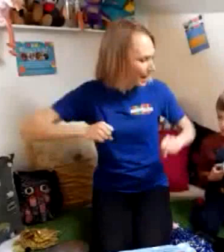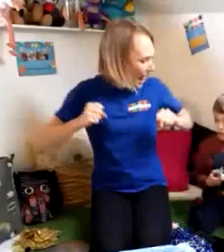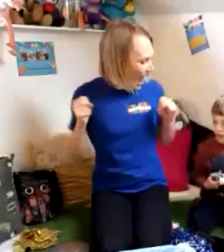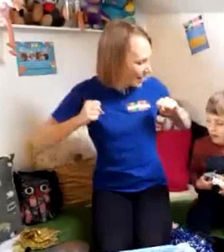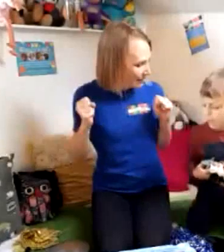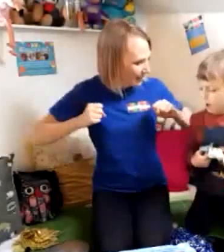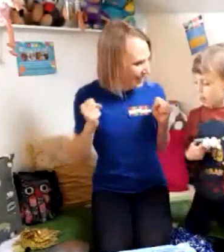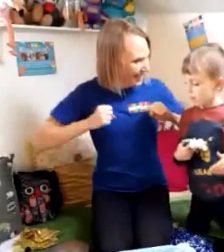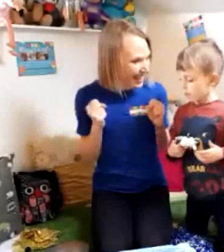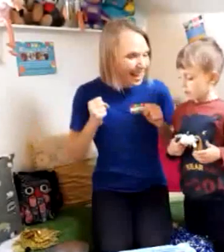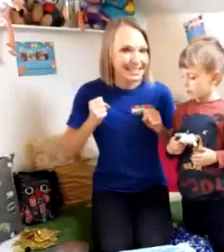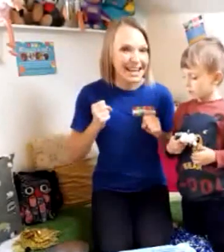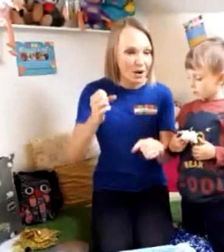hen.